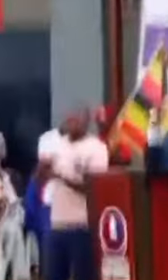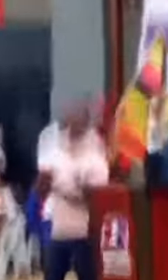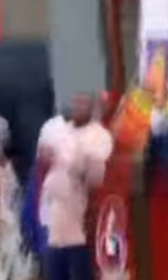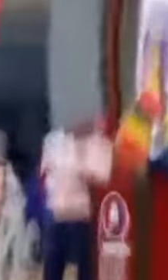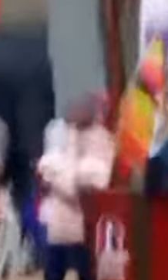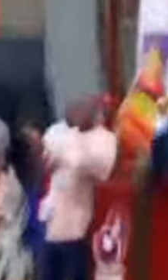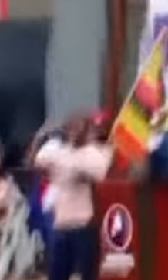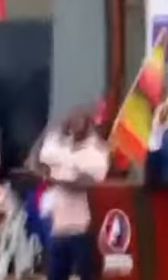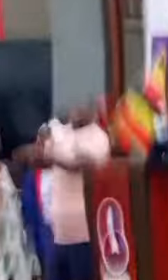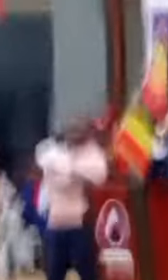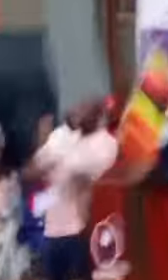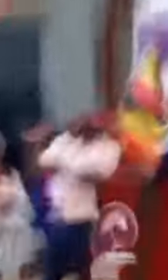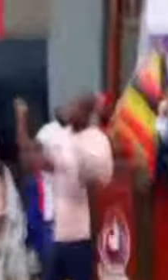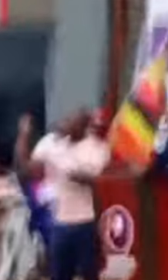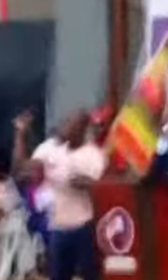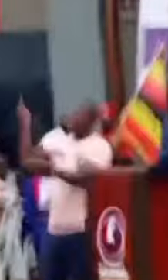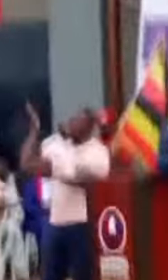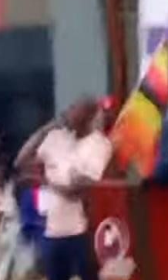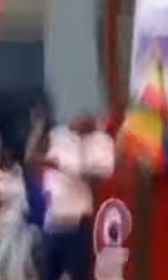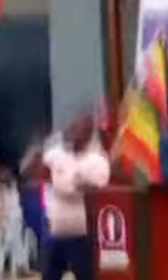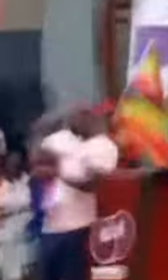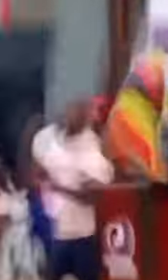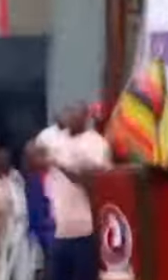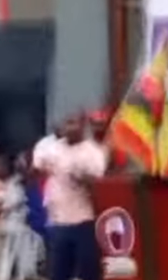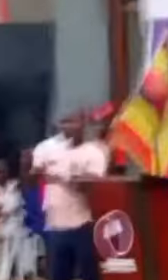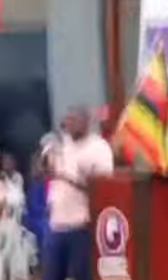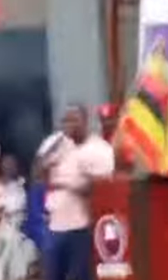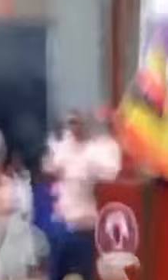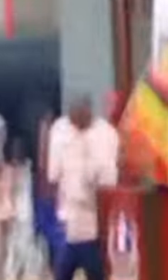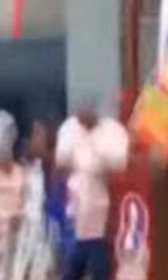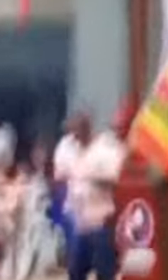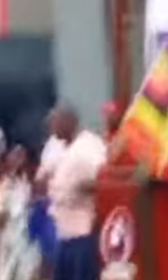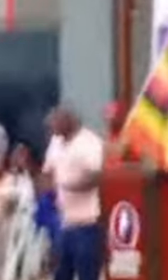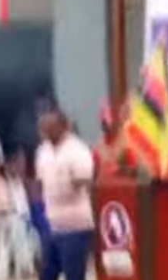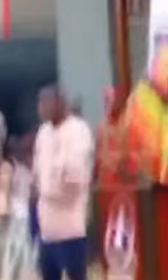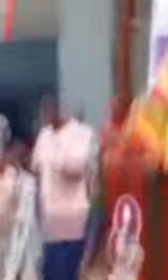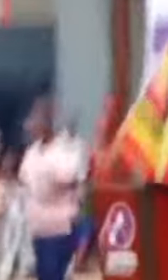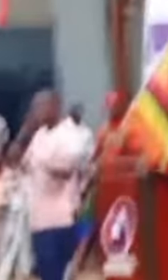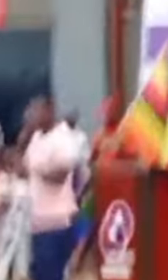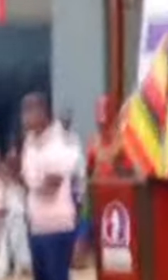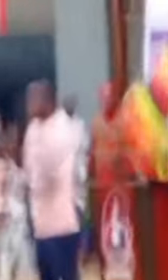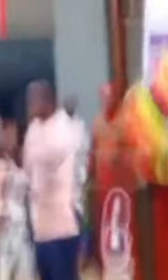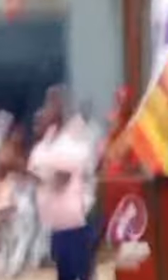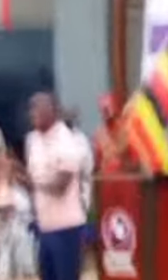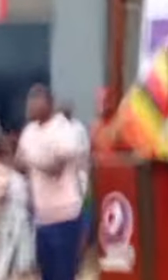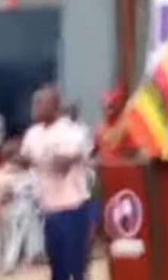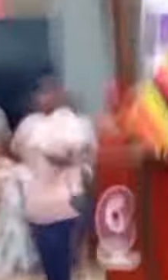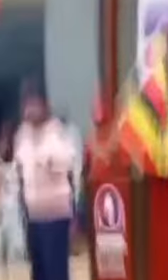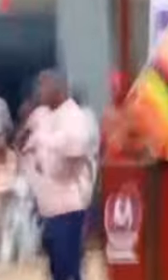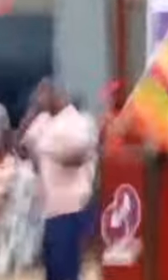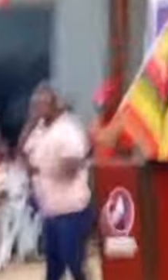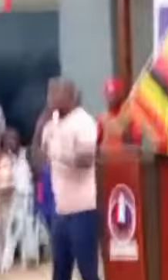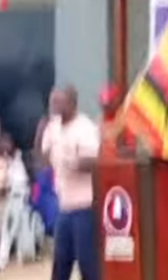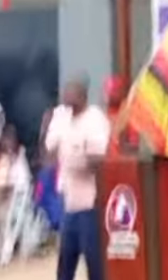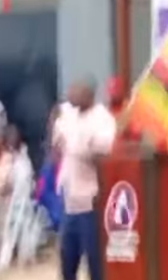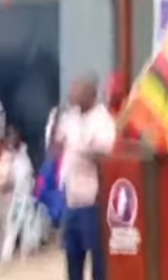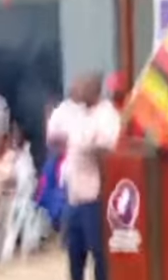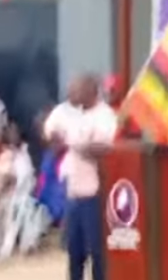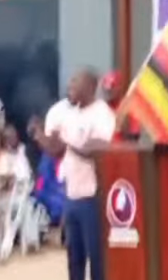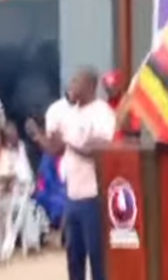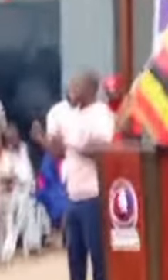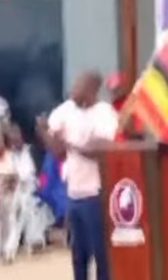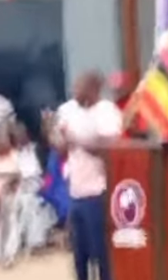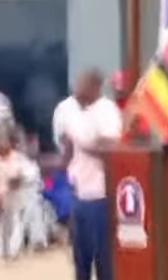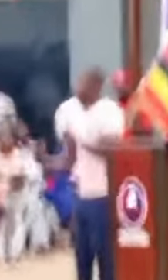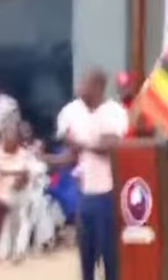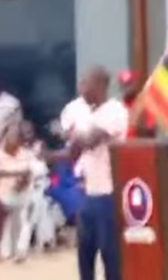kyanaku nnyo twali mu kampeyini eyekyaddonde waffe naye ng'ogenda ddo tuddo naye twalaba ebintu ng'otuuka n'osanga nga waliwo omwana gwe baasiba ku